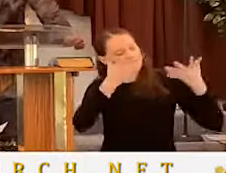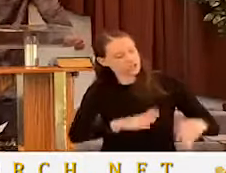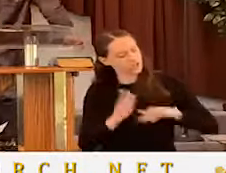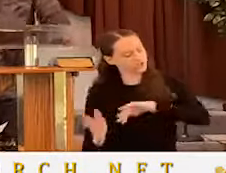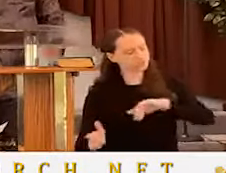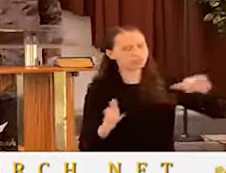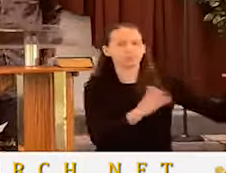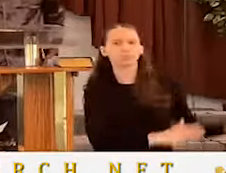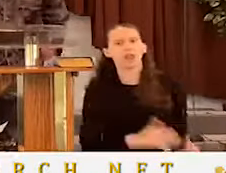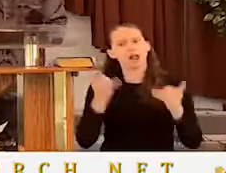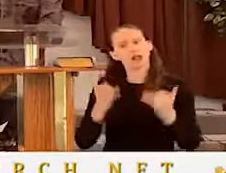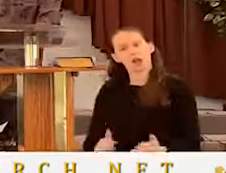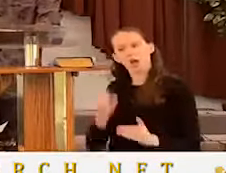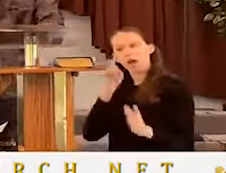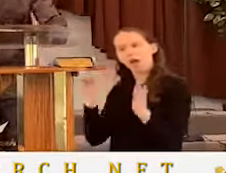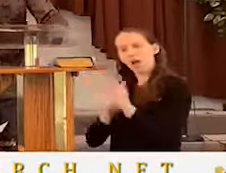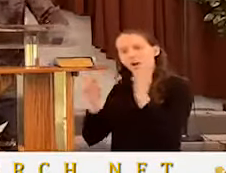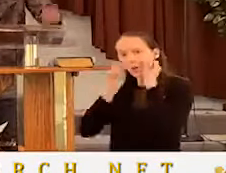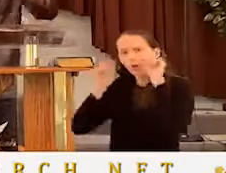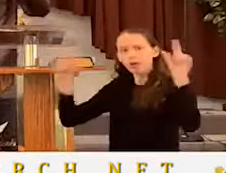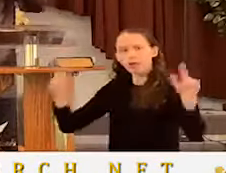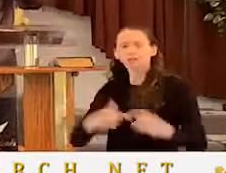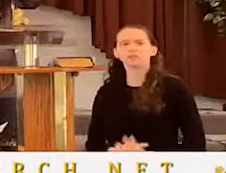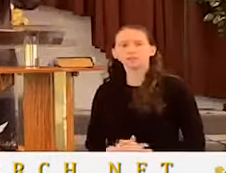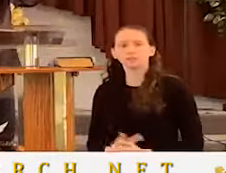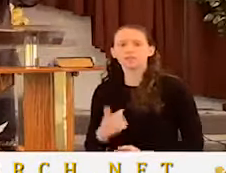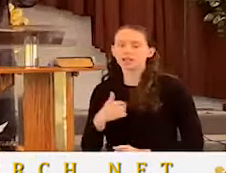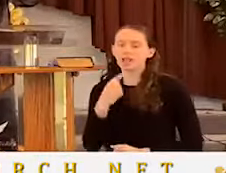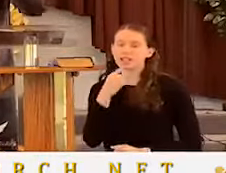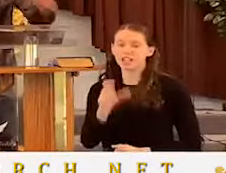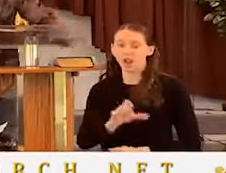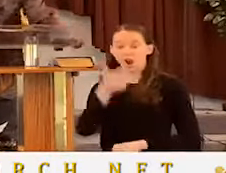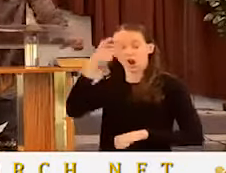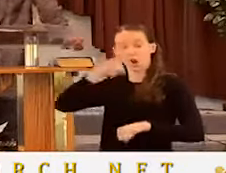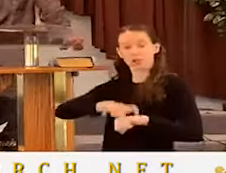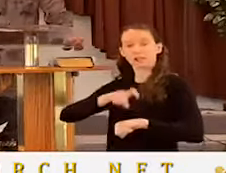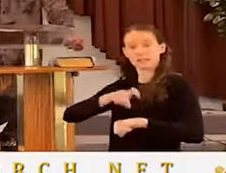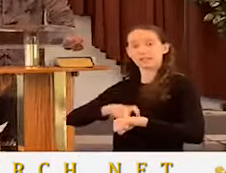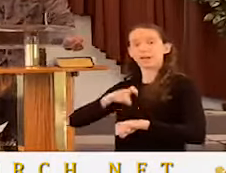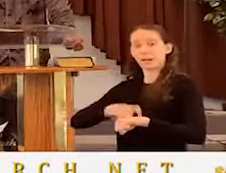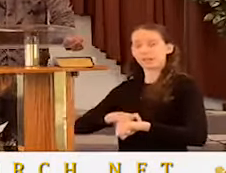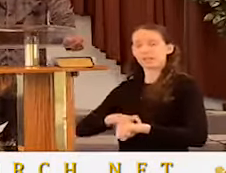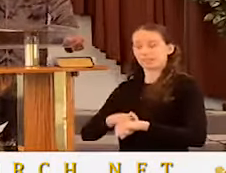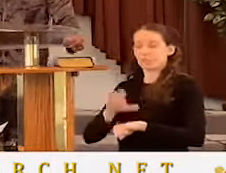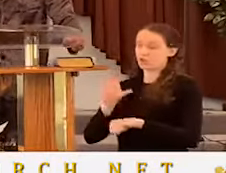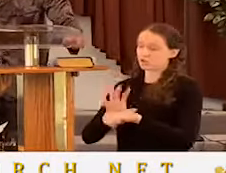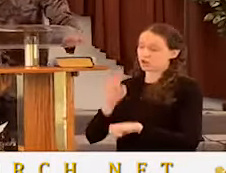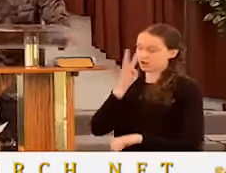Yes, but I'm gonna tell you, there was another time.